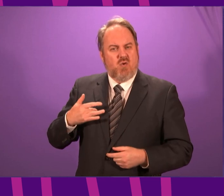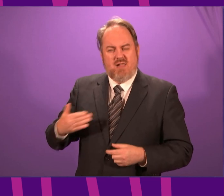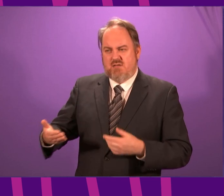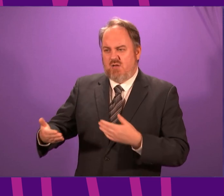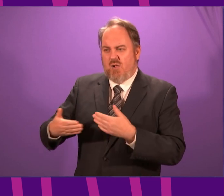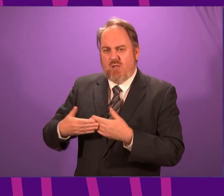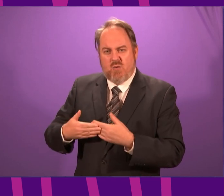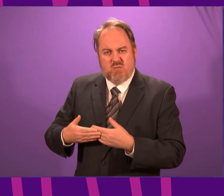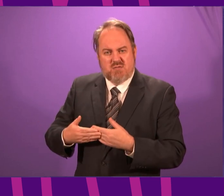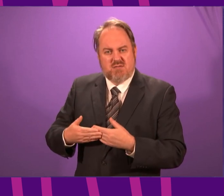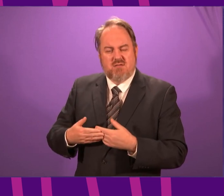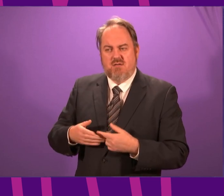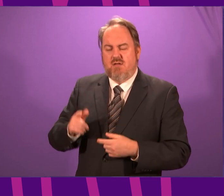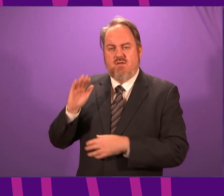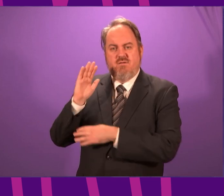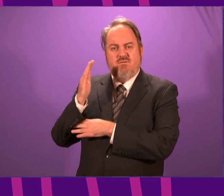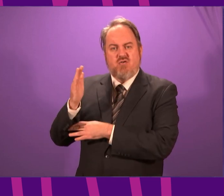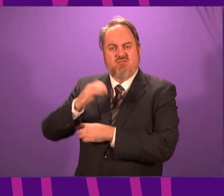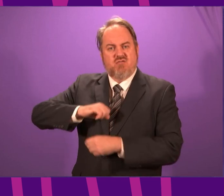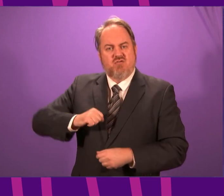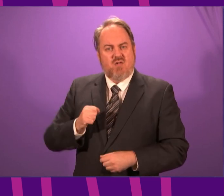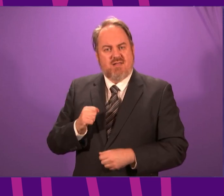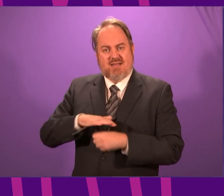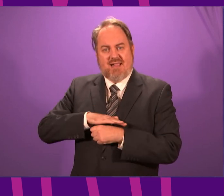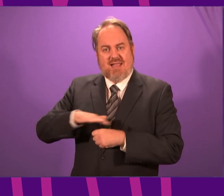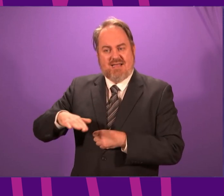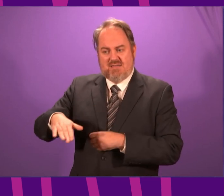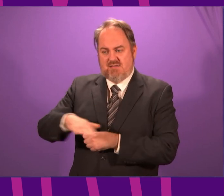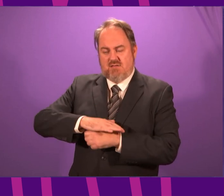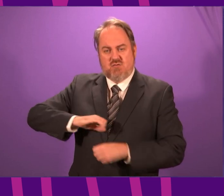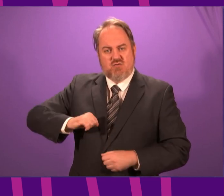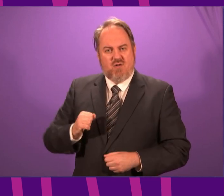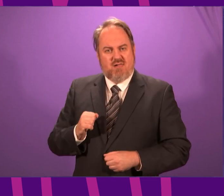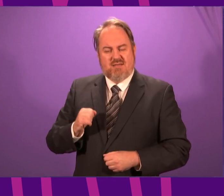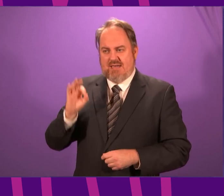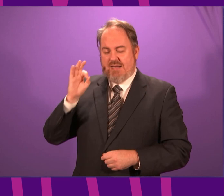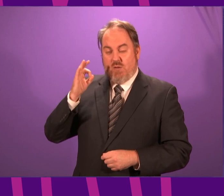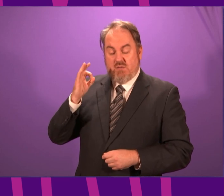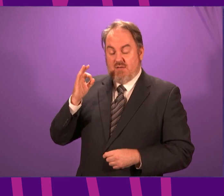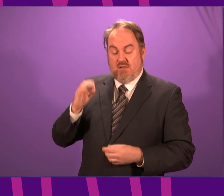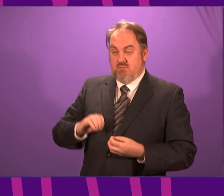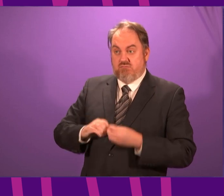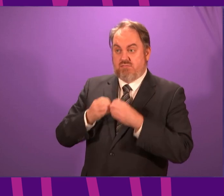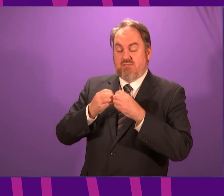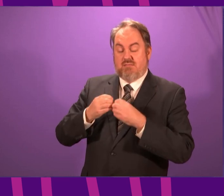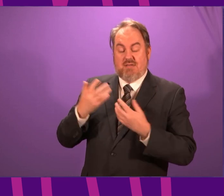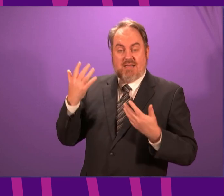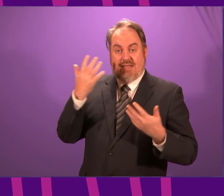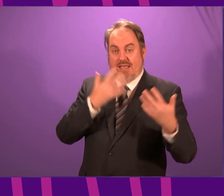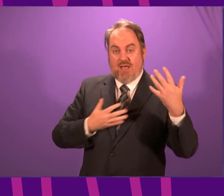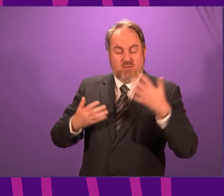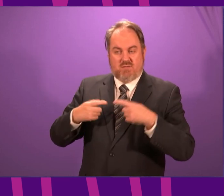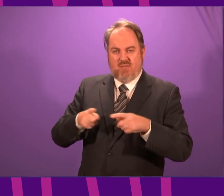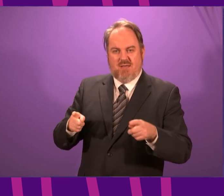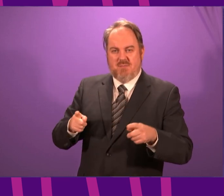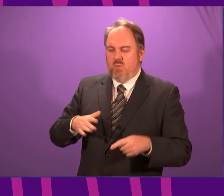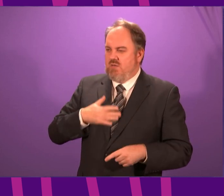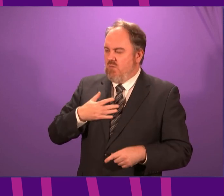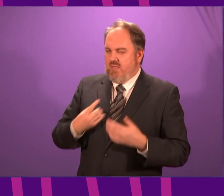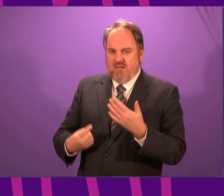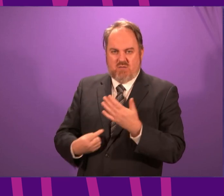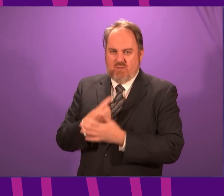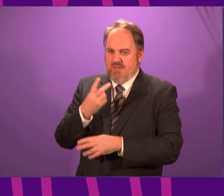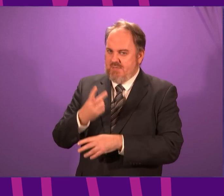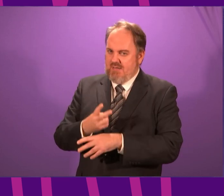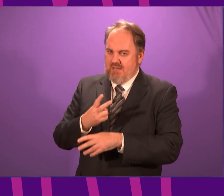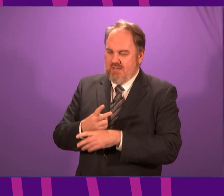in the National Park, Forestry Scotland, Land Scotland and councils, caused chaos. So I'd ask the First Minister, can we avoid that kind of